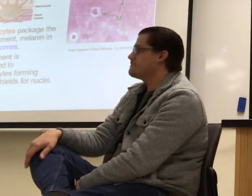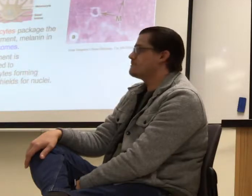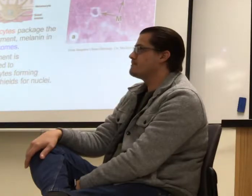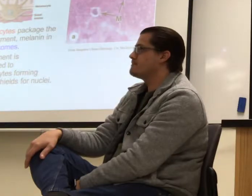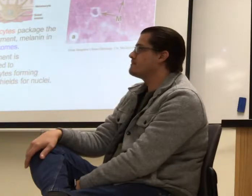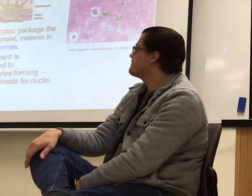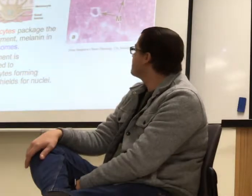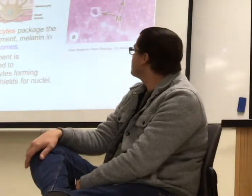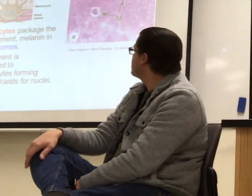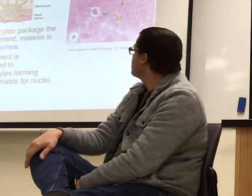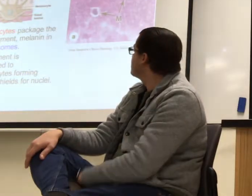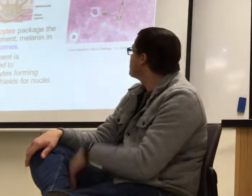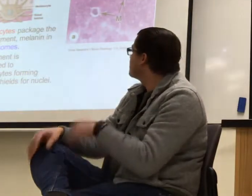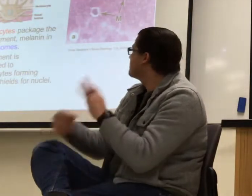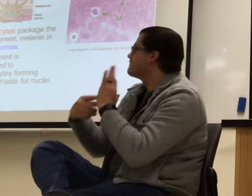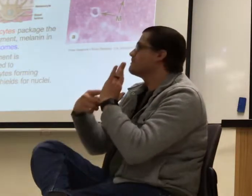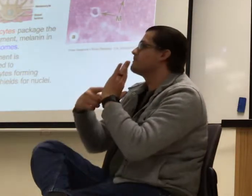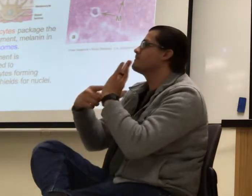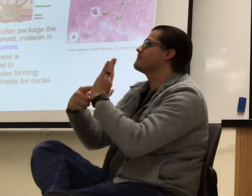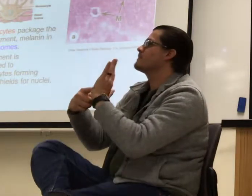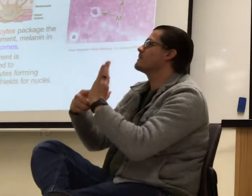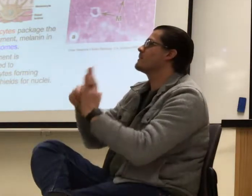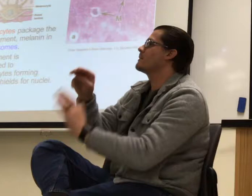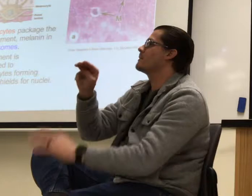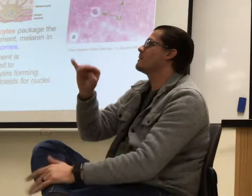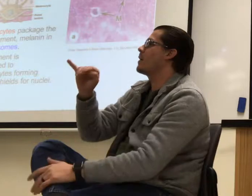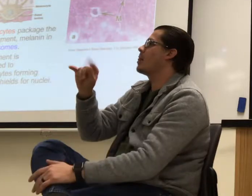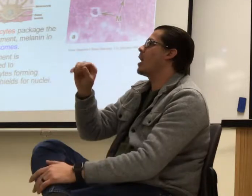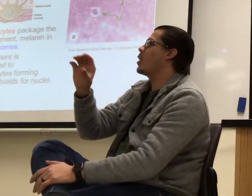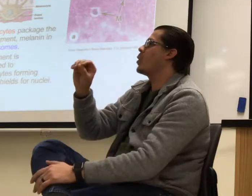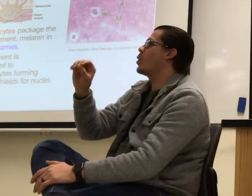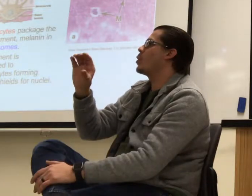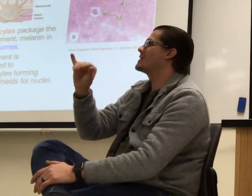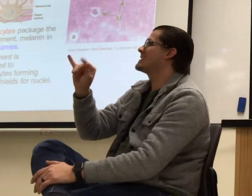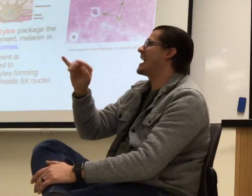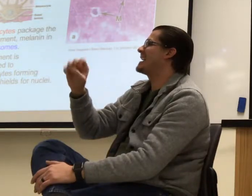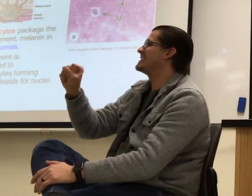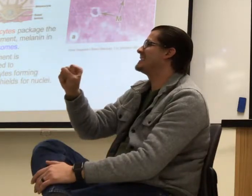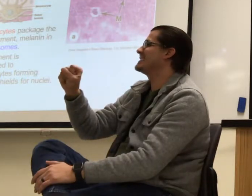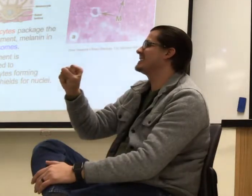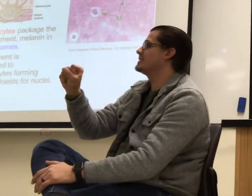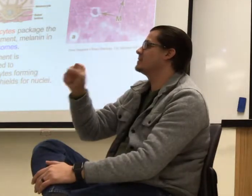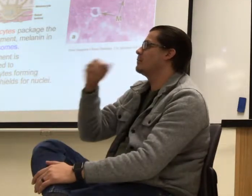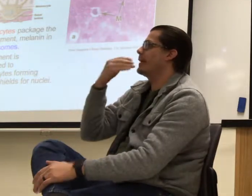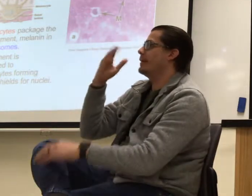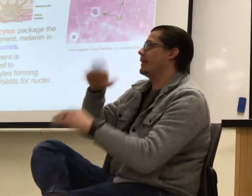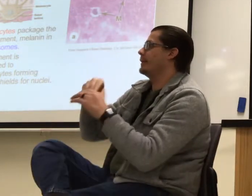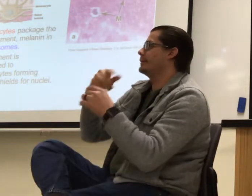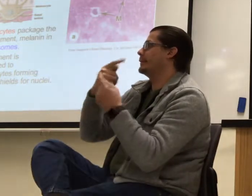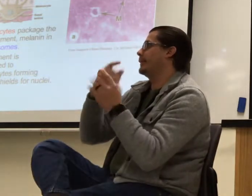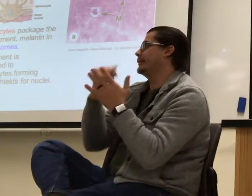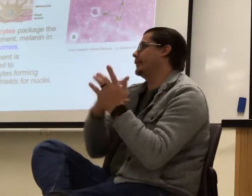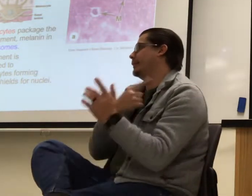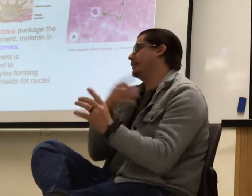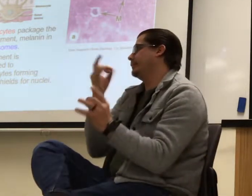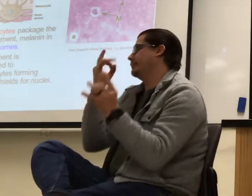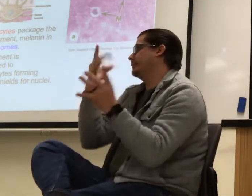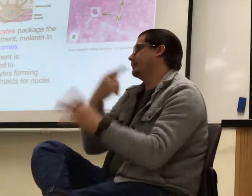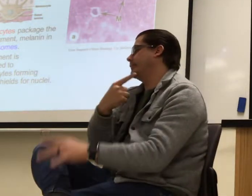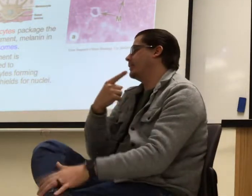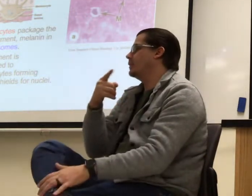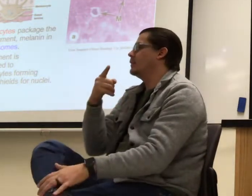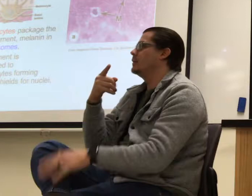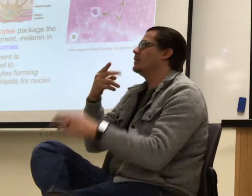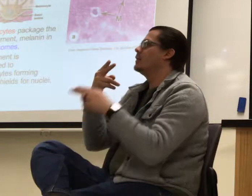Here's an illustration of the melanocyte. Much better than what I tried to draw on the board there, but they do show